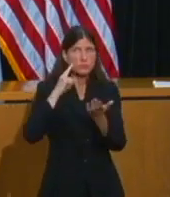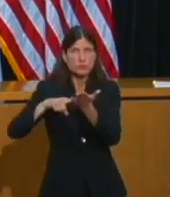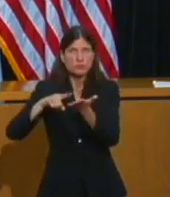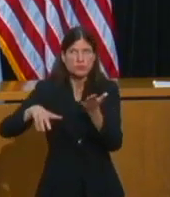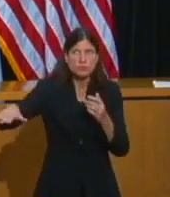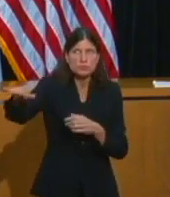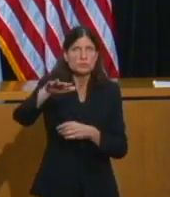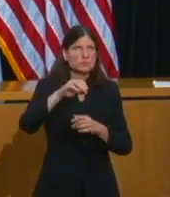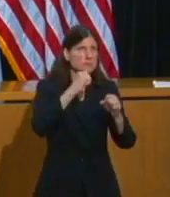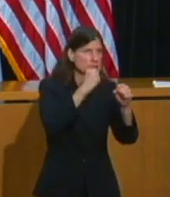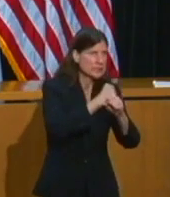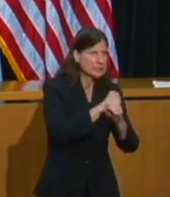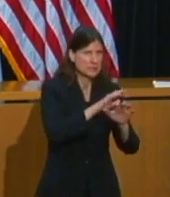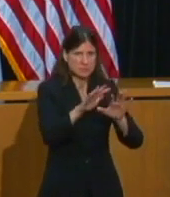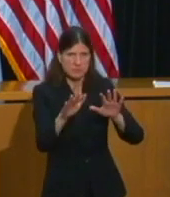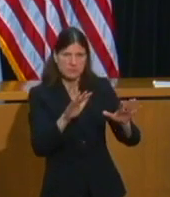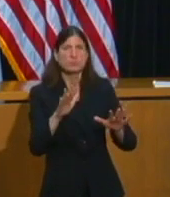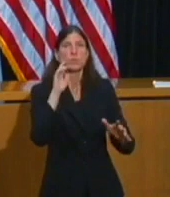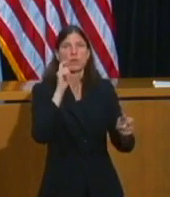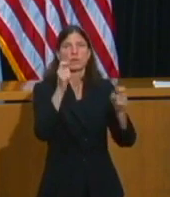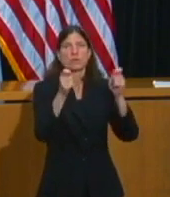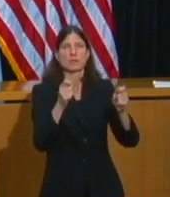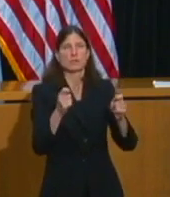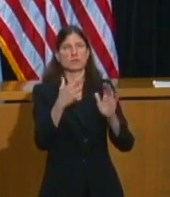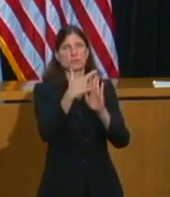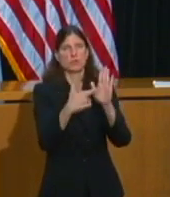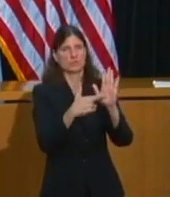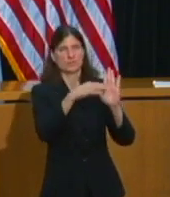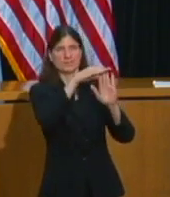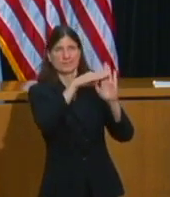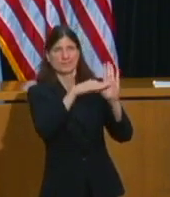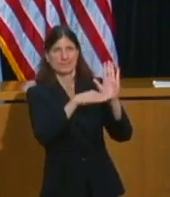to make sure that the child care centers are less